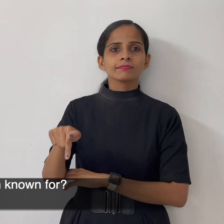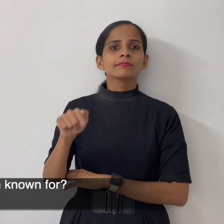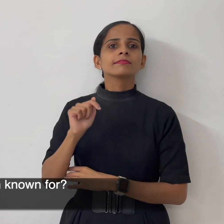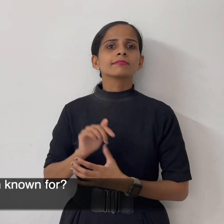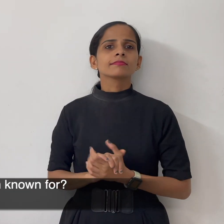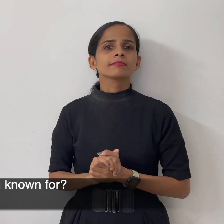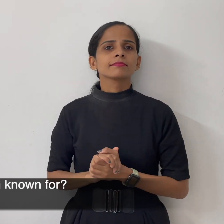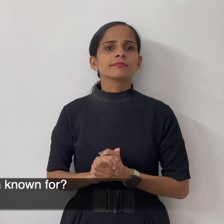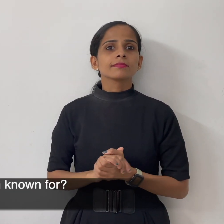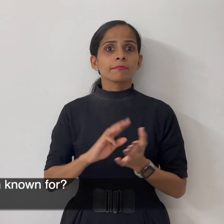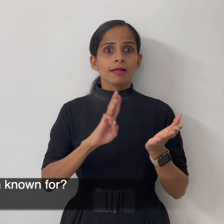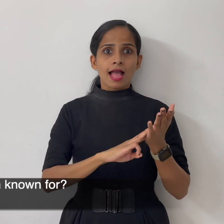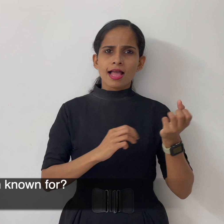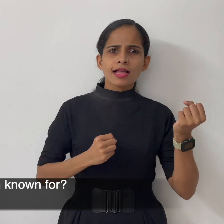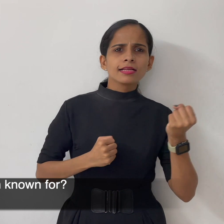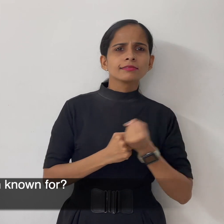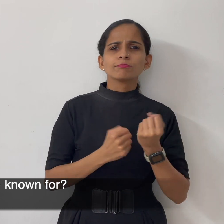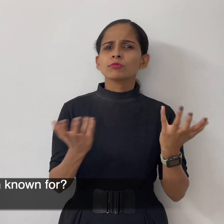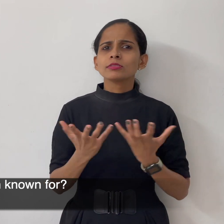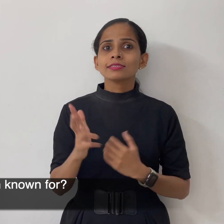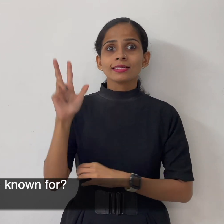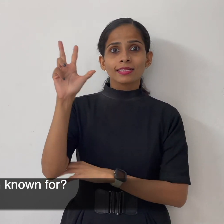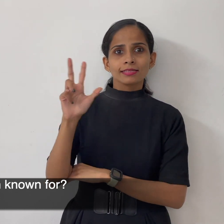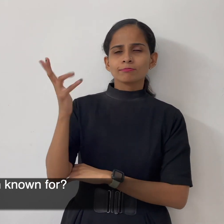So, what is March 8th known for?